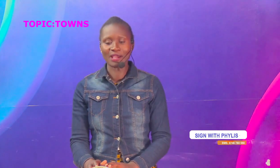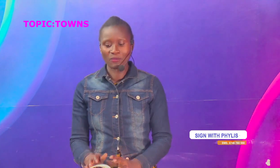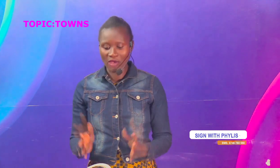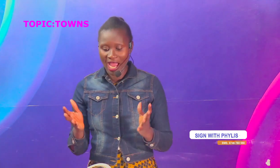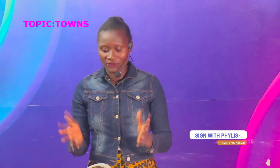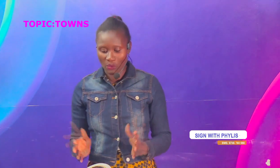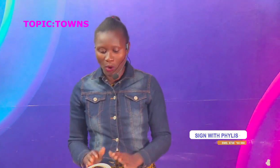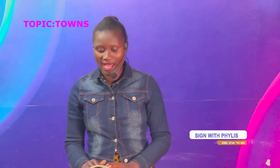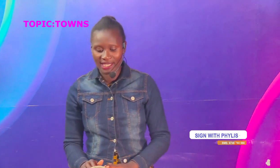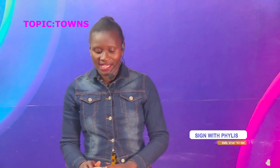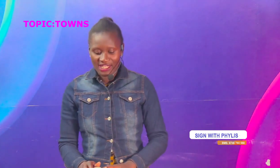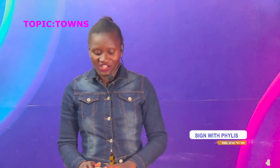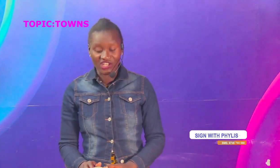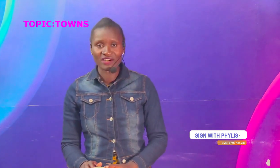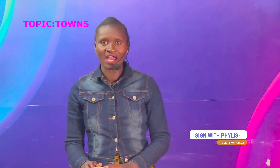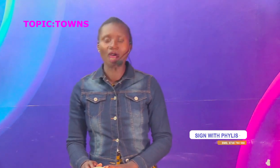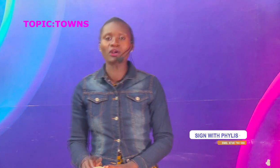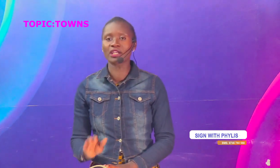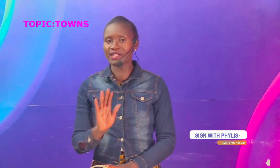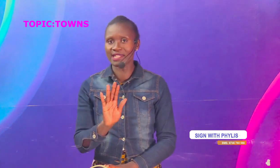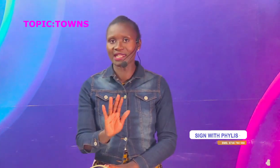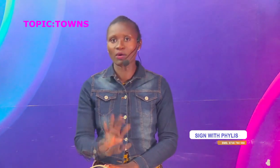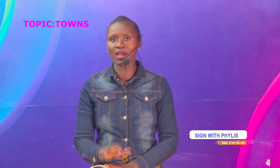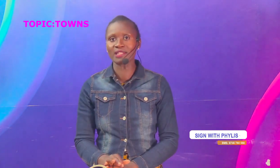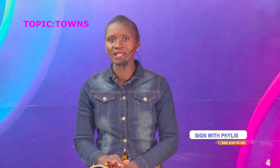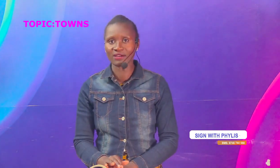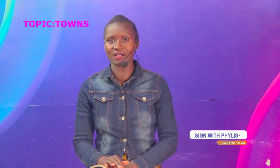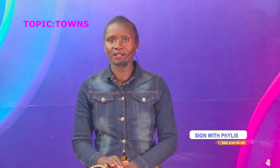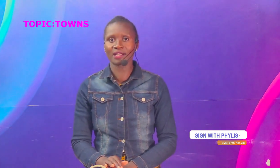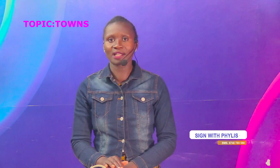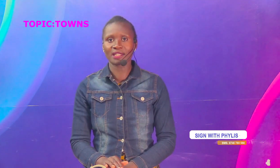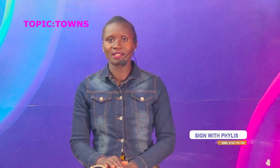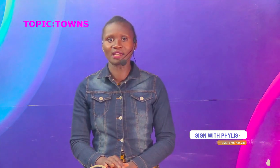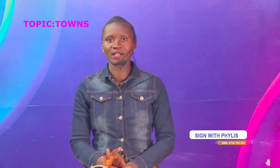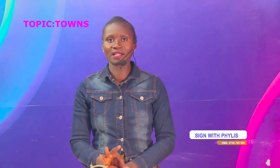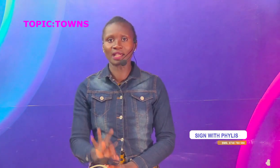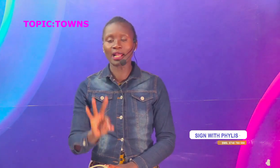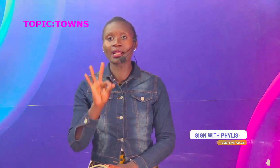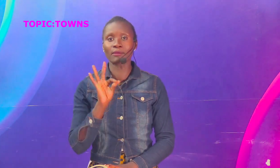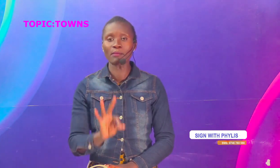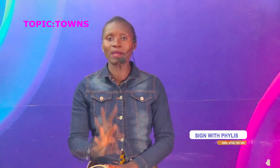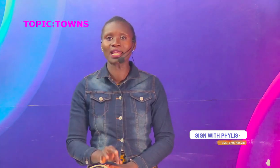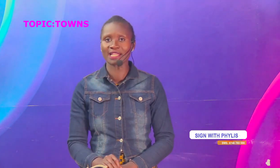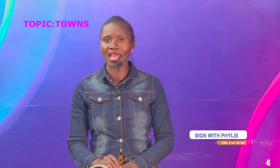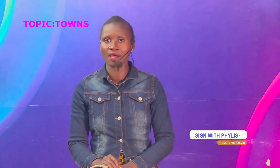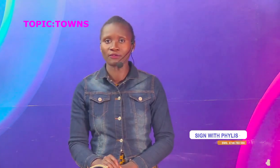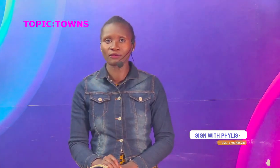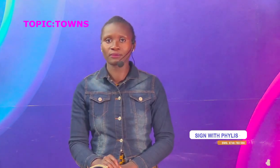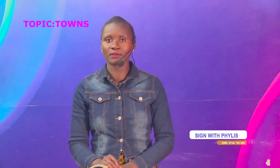have the word Nyeri. How can we sign the word Nyeri? Nyeri, remember letter F.